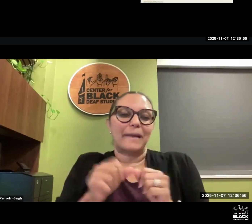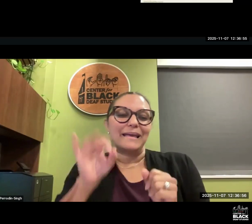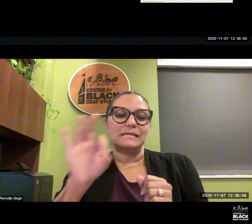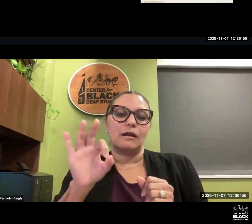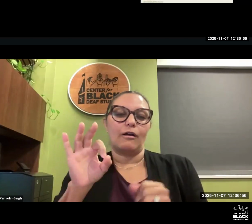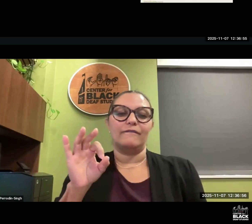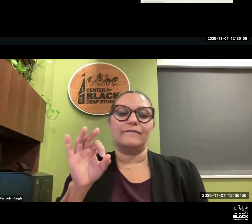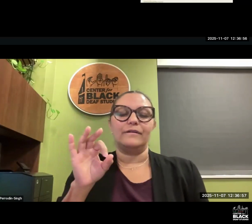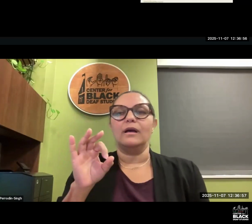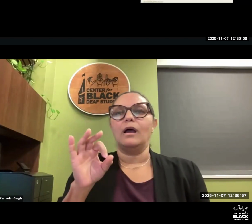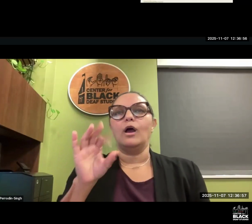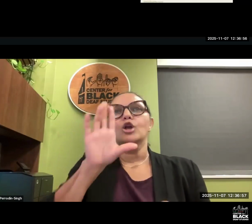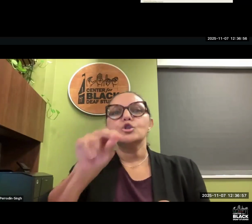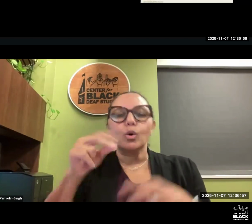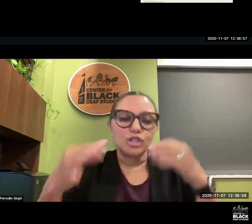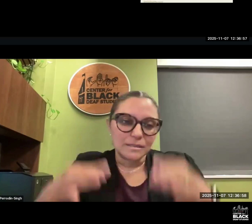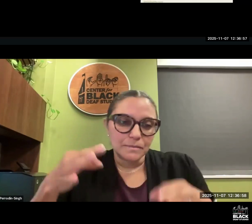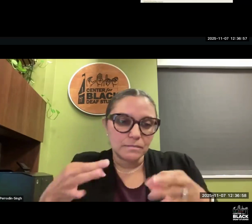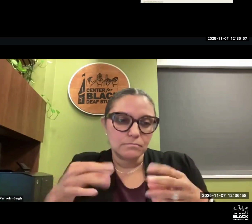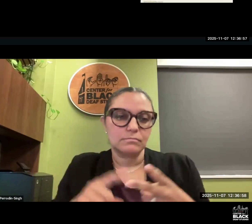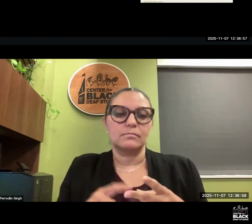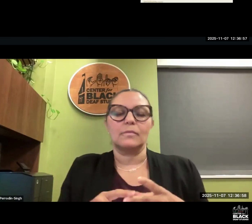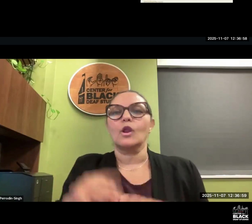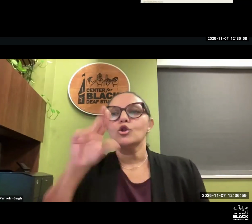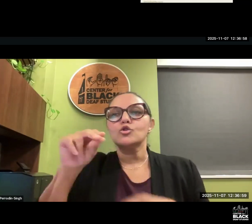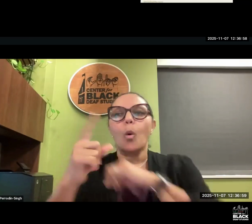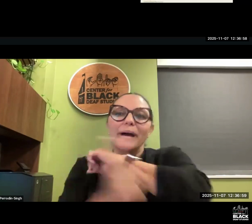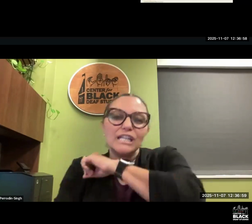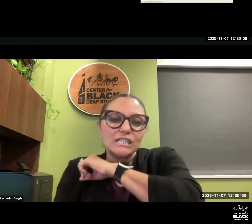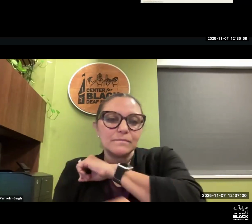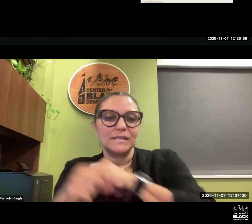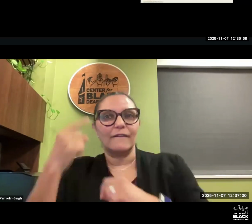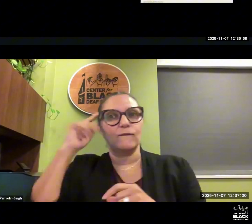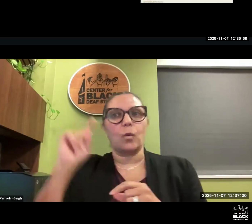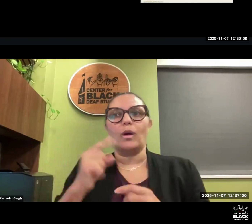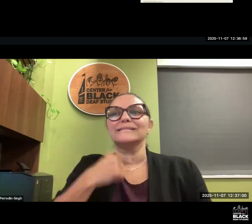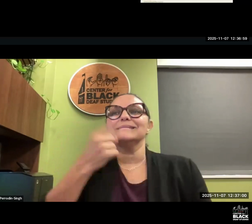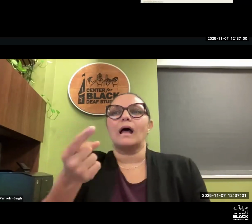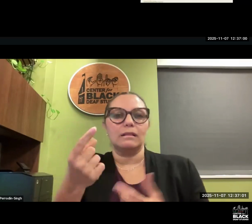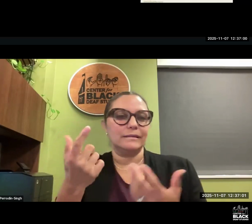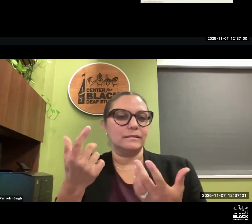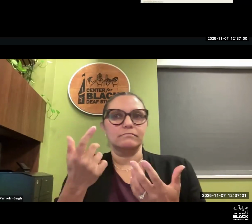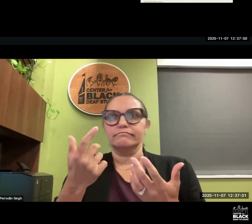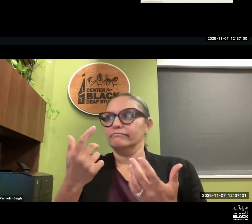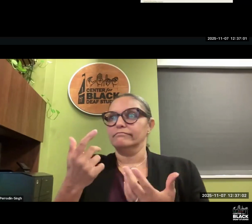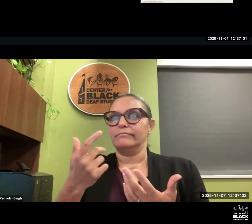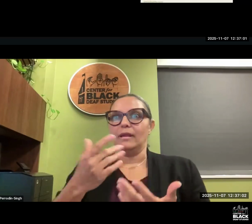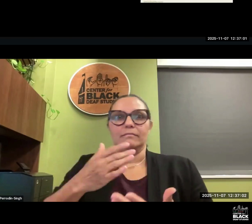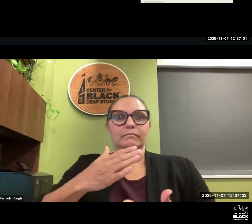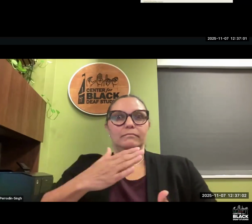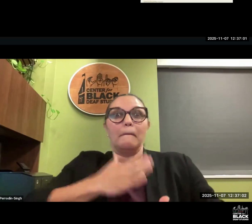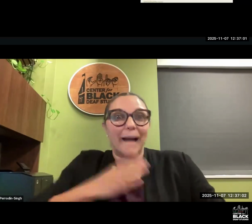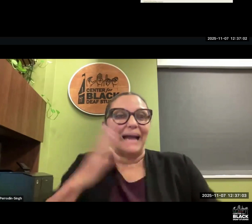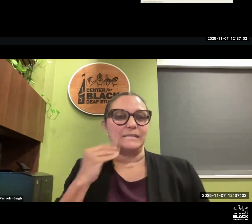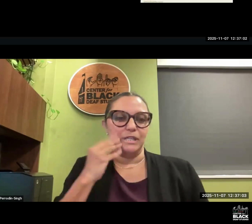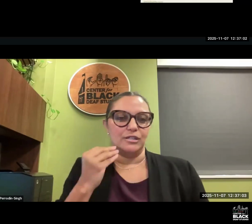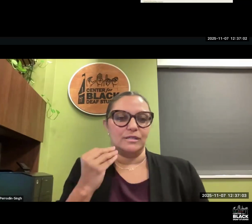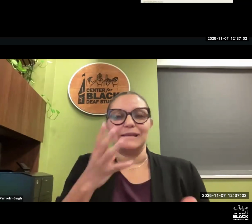triumph. And it's also a space of no judgment. There's no punishment. I'm free to share